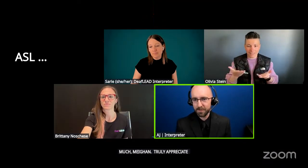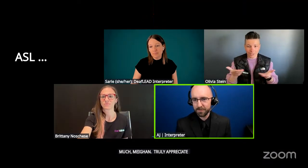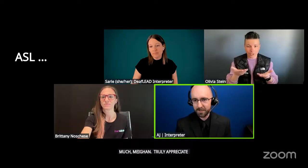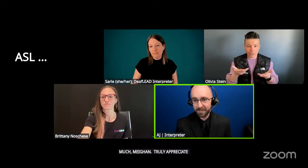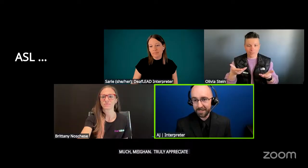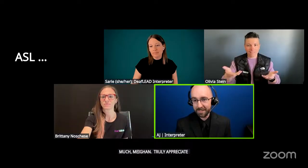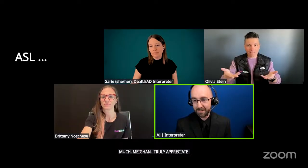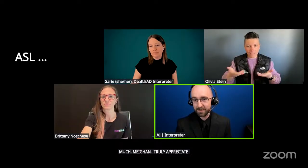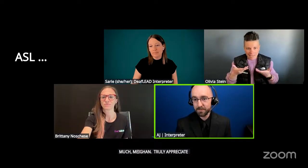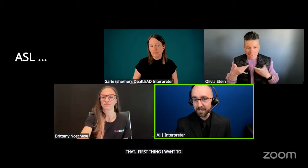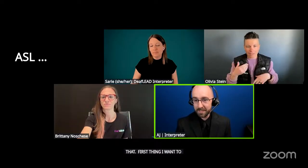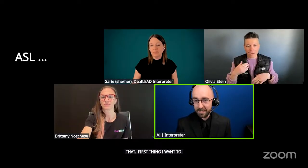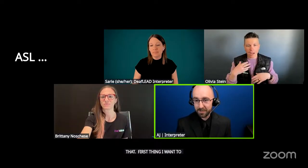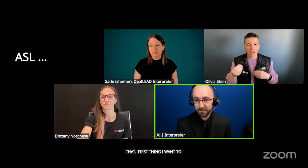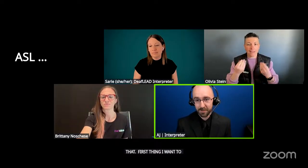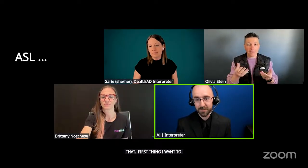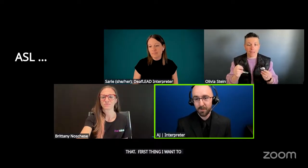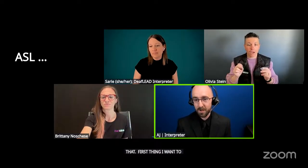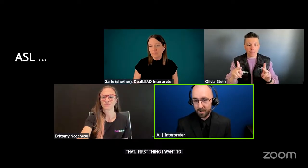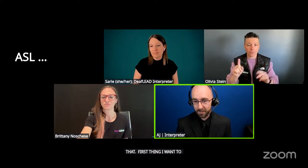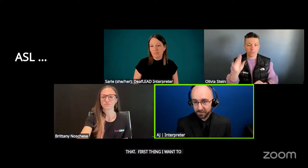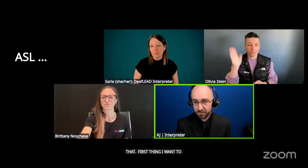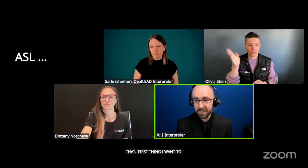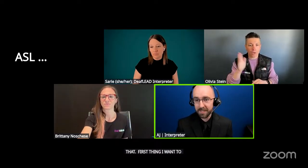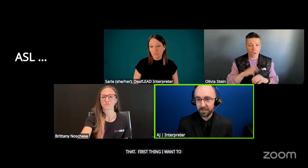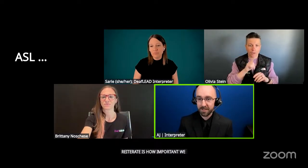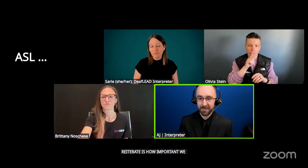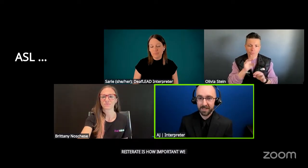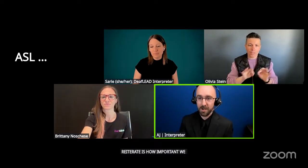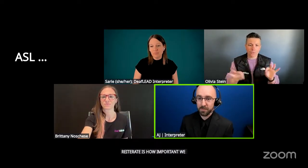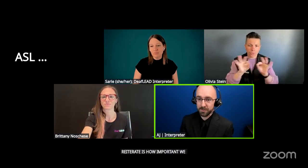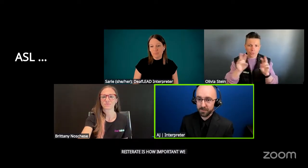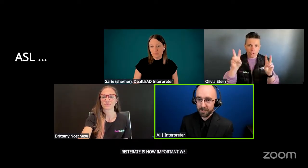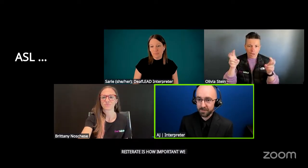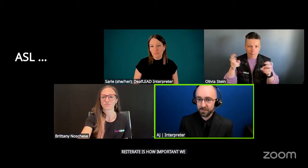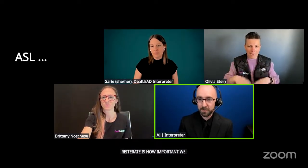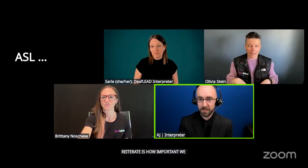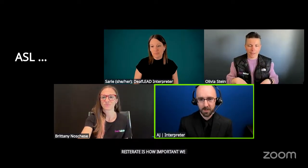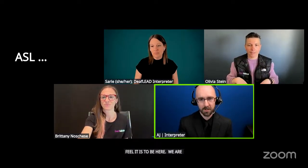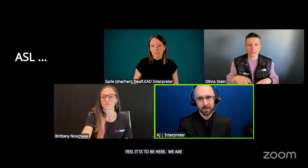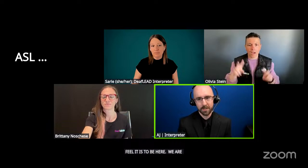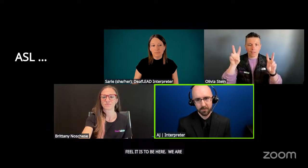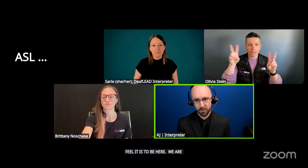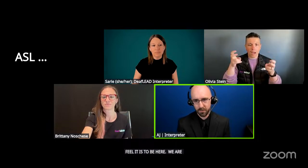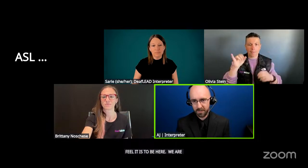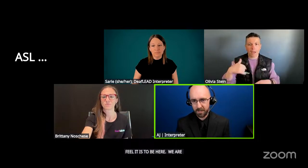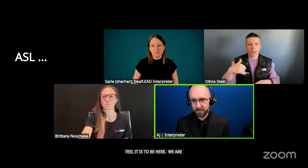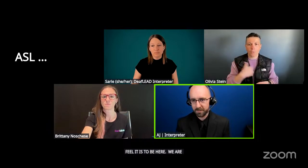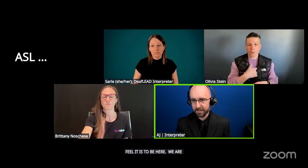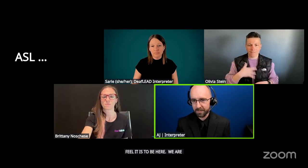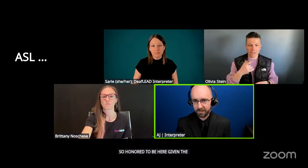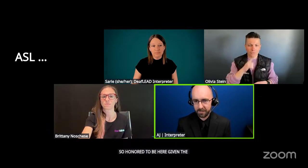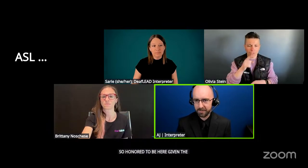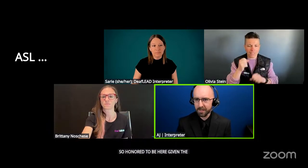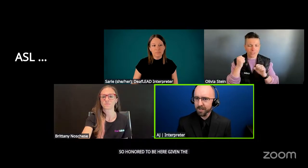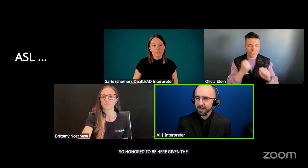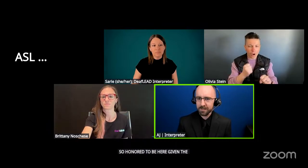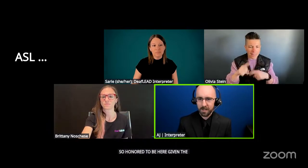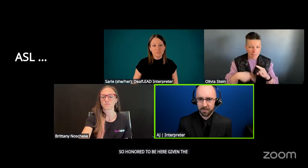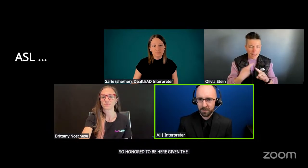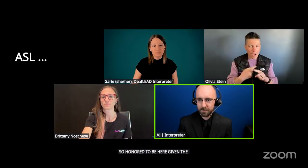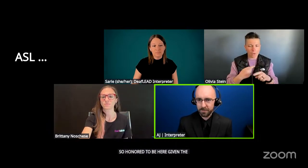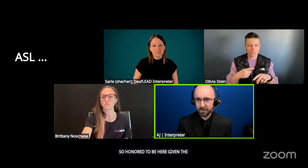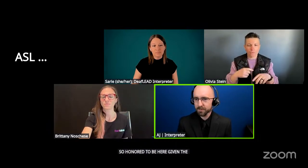important we feel it is to be here. We're so honored to be here, given the opportunity to speak on really important topics like this,